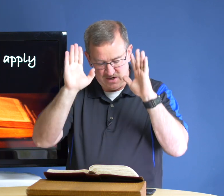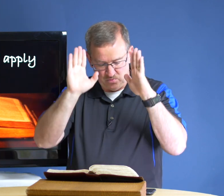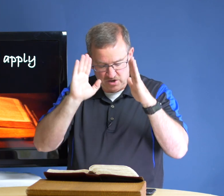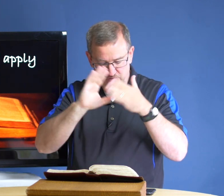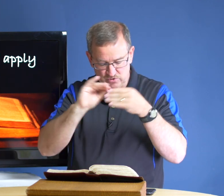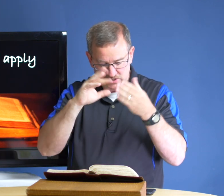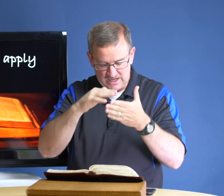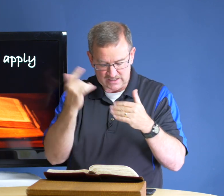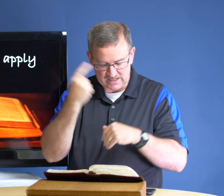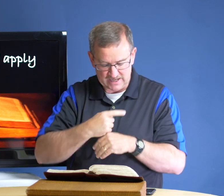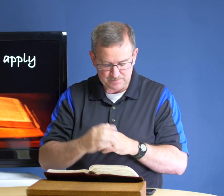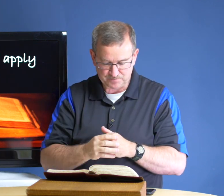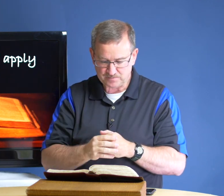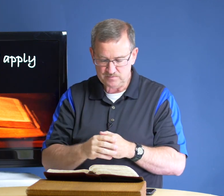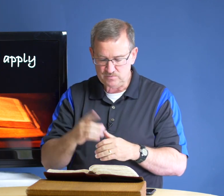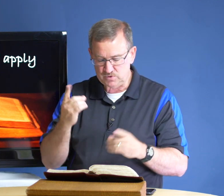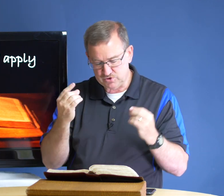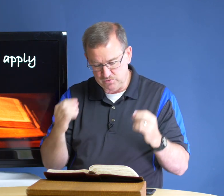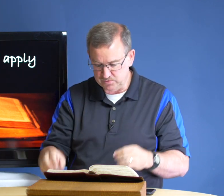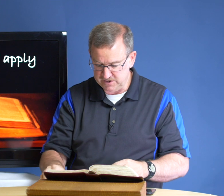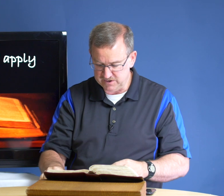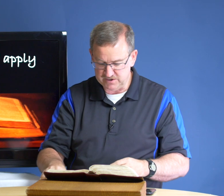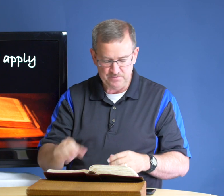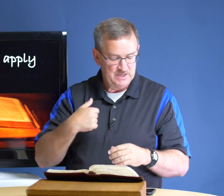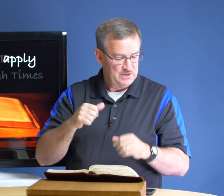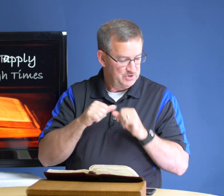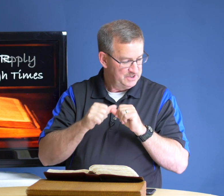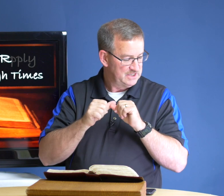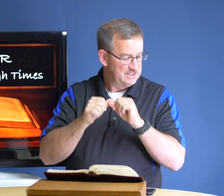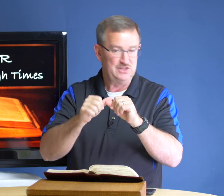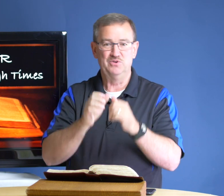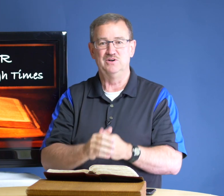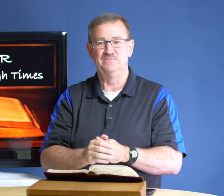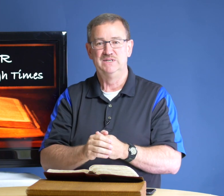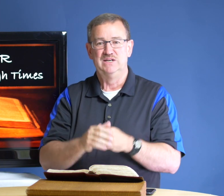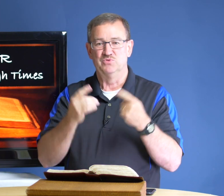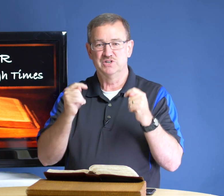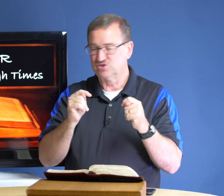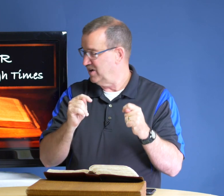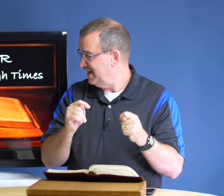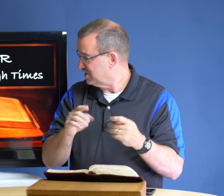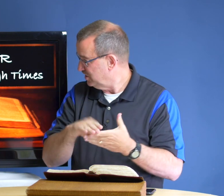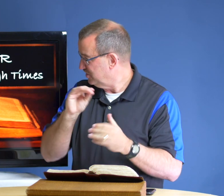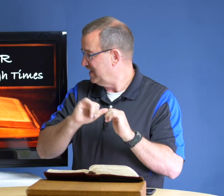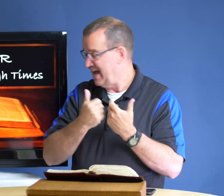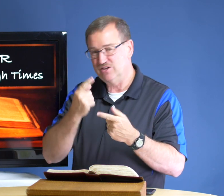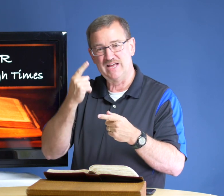be a wonderful study today so what are we going to do we're going to continue on we're going to try to learn how to